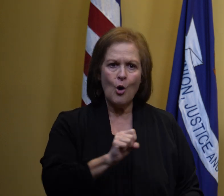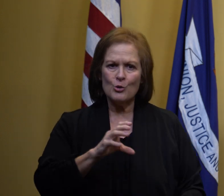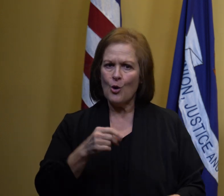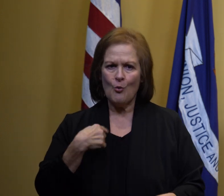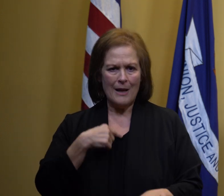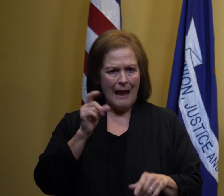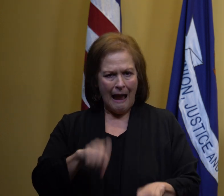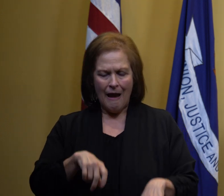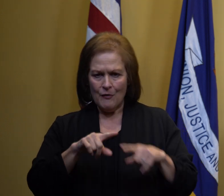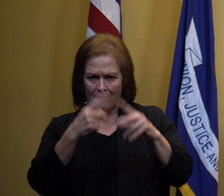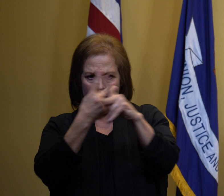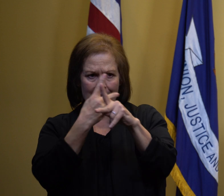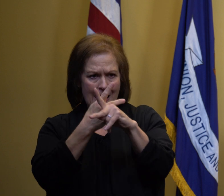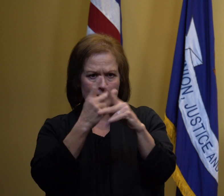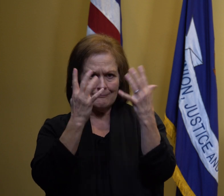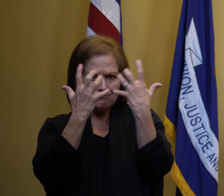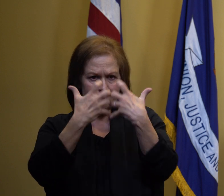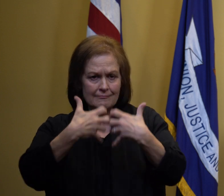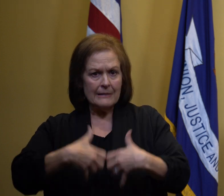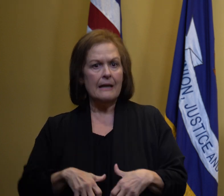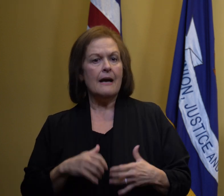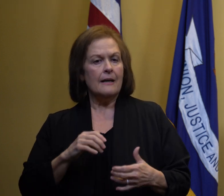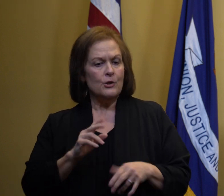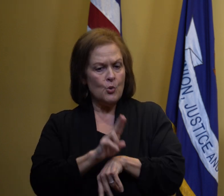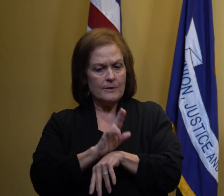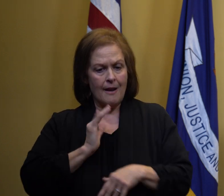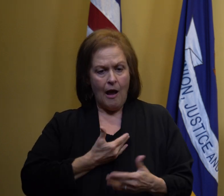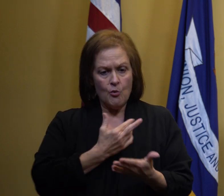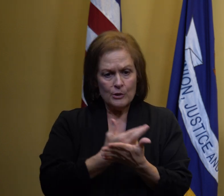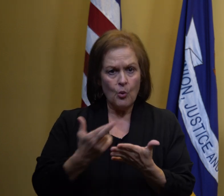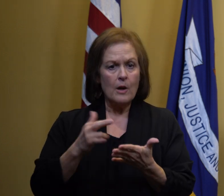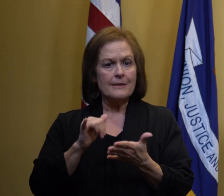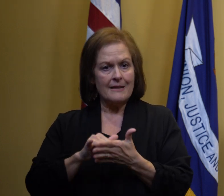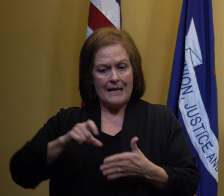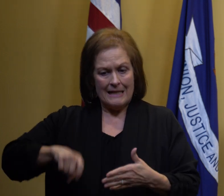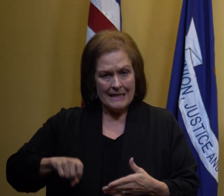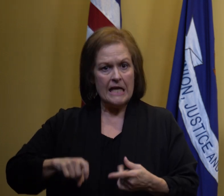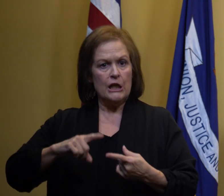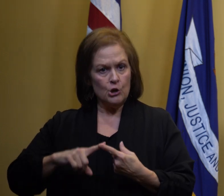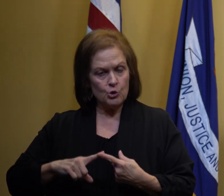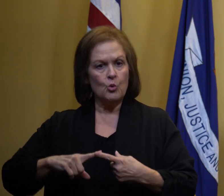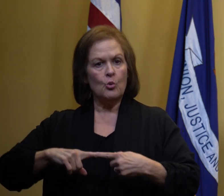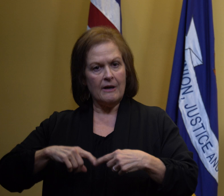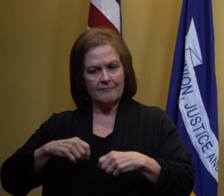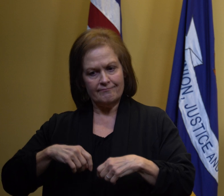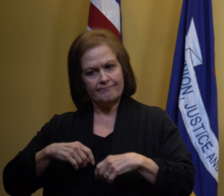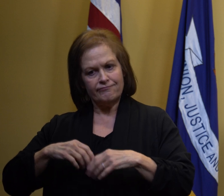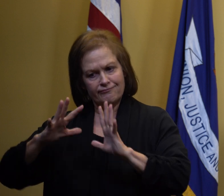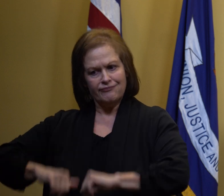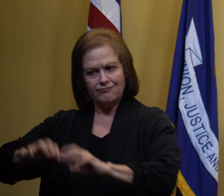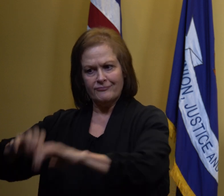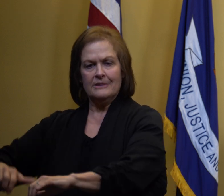the dots relative to the resources and tools that are needed to fight blight in the city